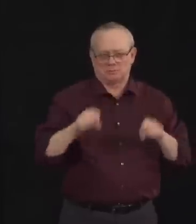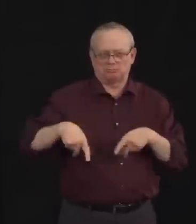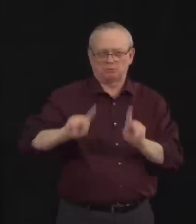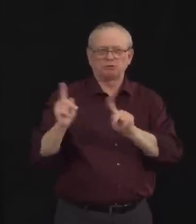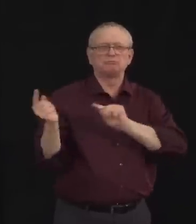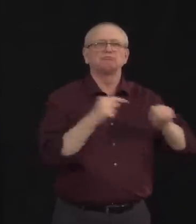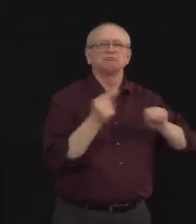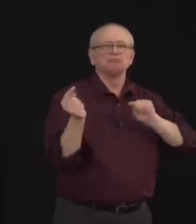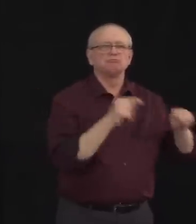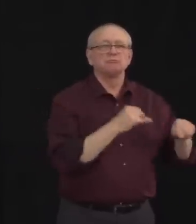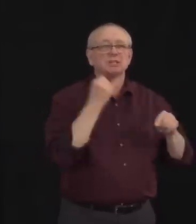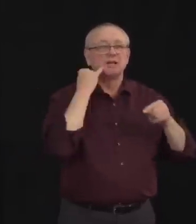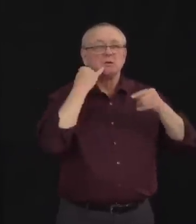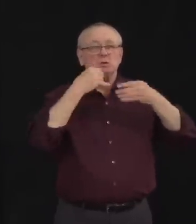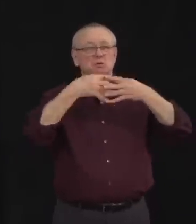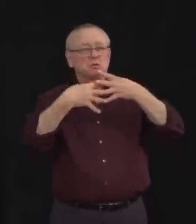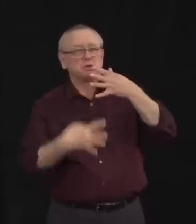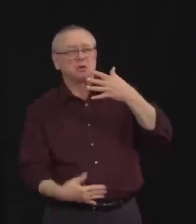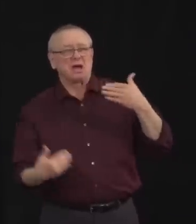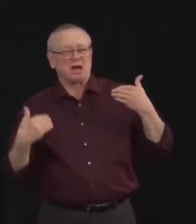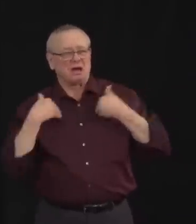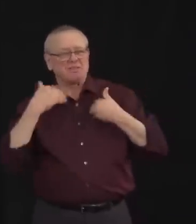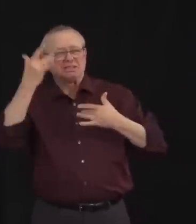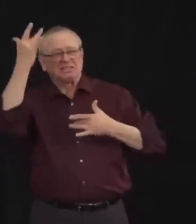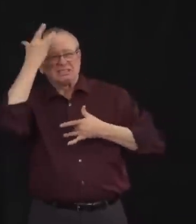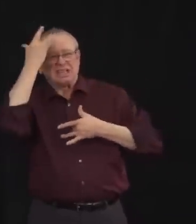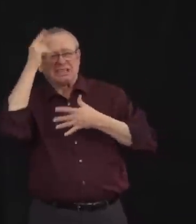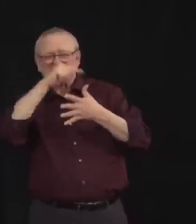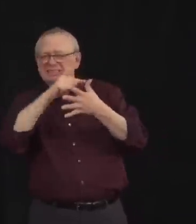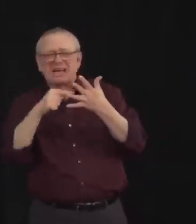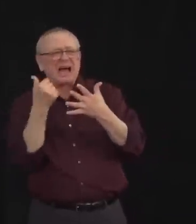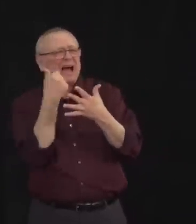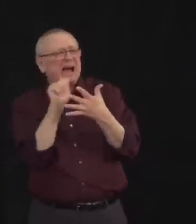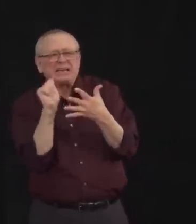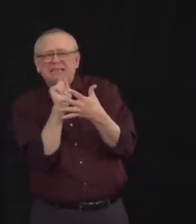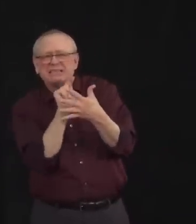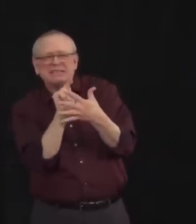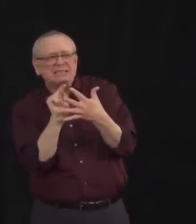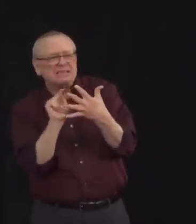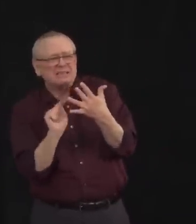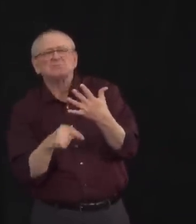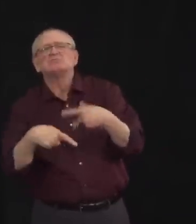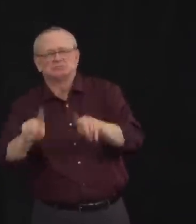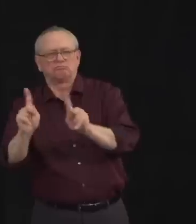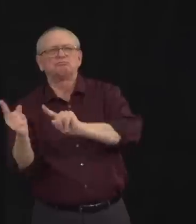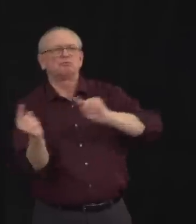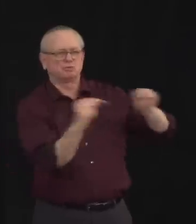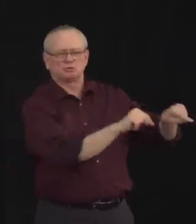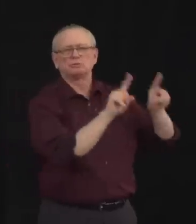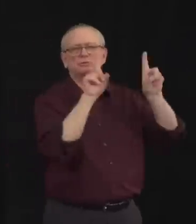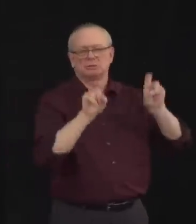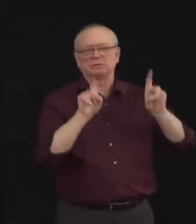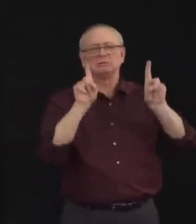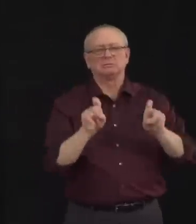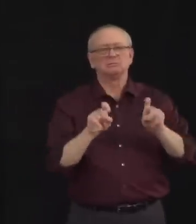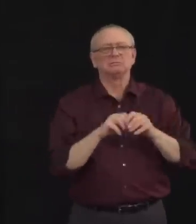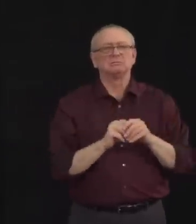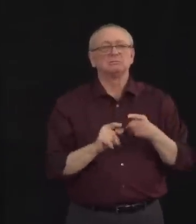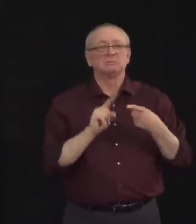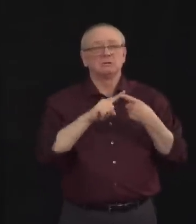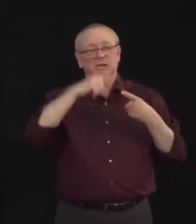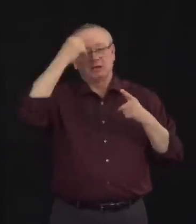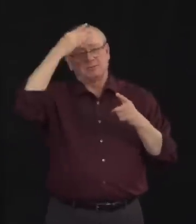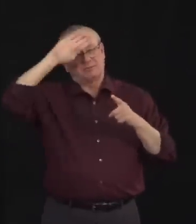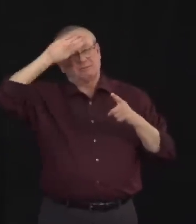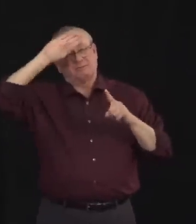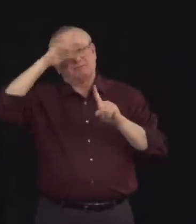testing. Individuals who have any of the following symptoms are eligible for testing: fever,